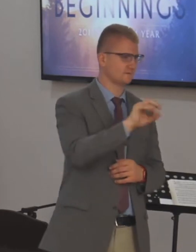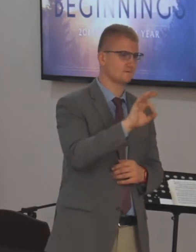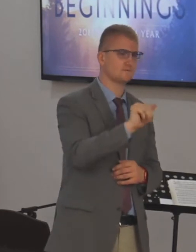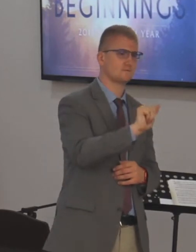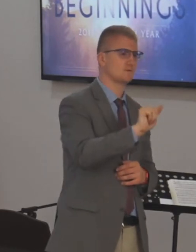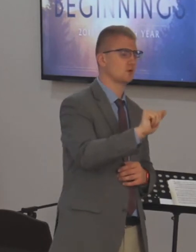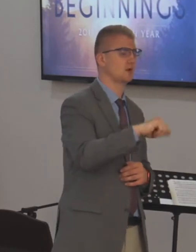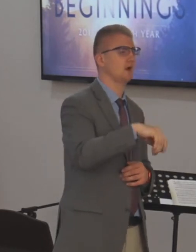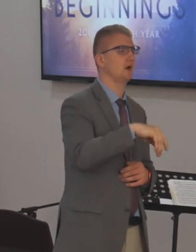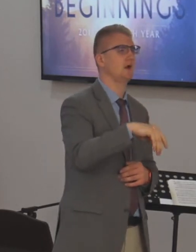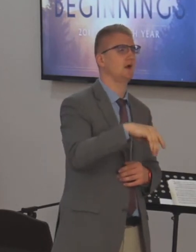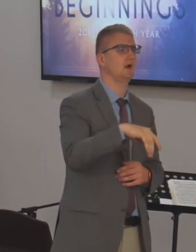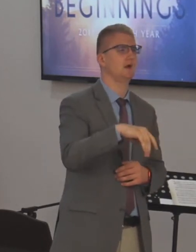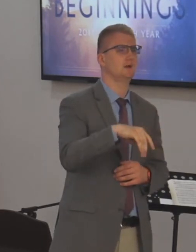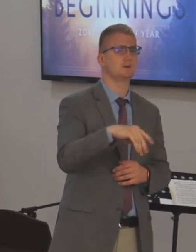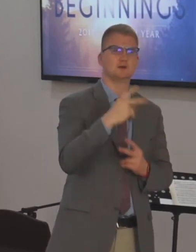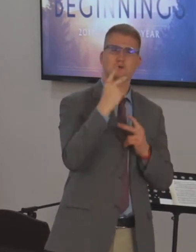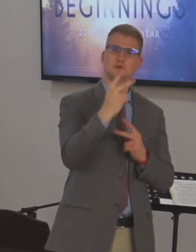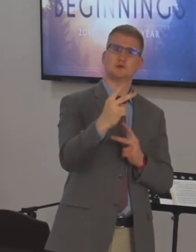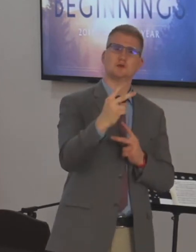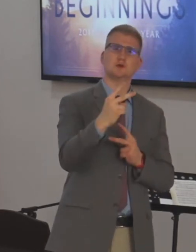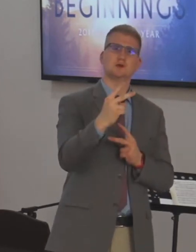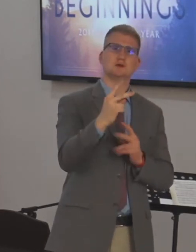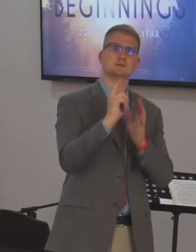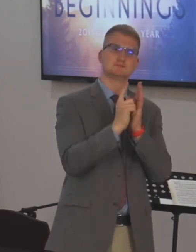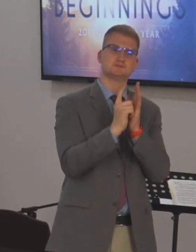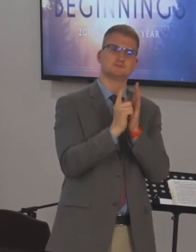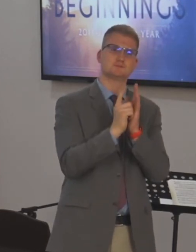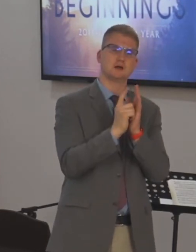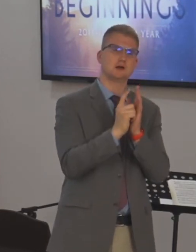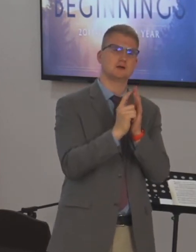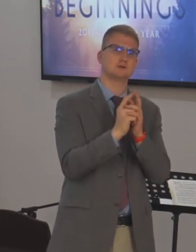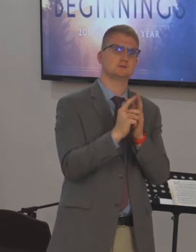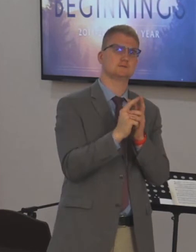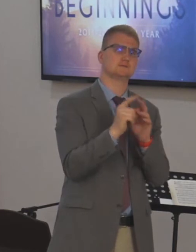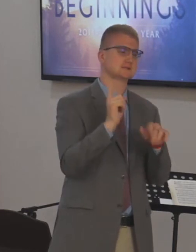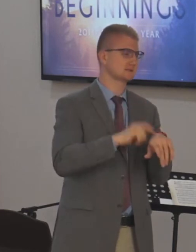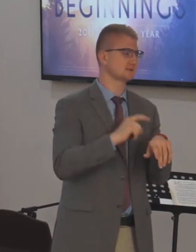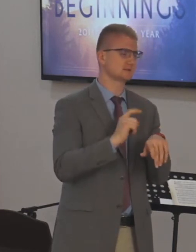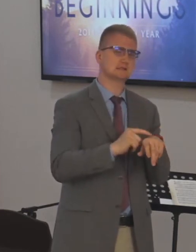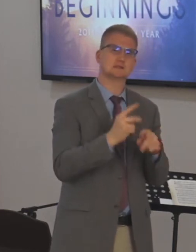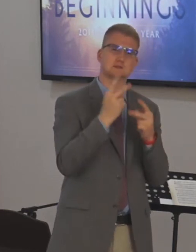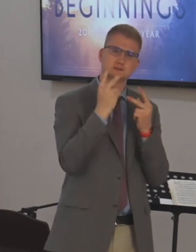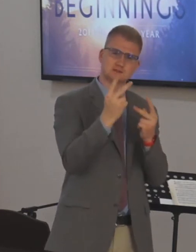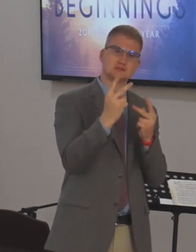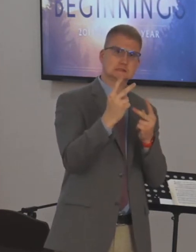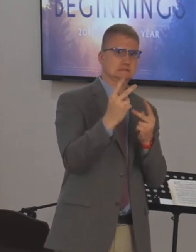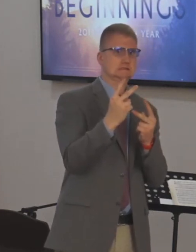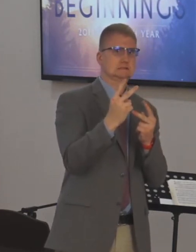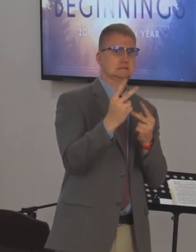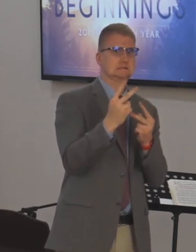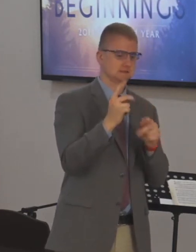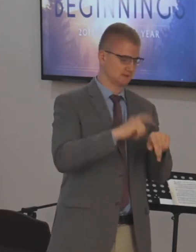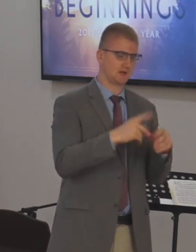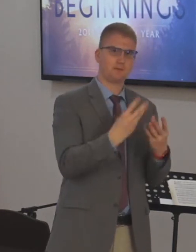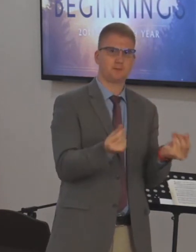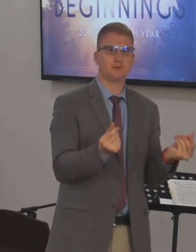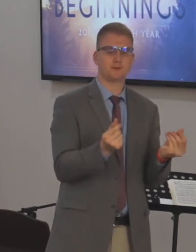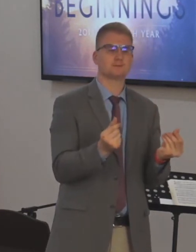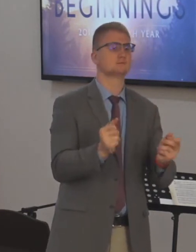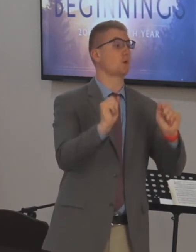or quarter after 8. He would just stop in the middle of the message and say, I'll pick this up at some later date. So if I do that, don't